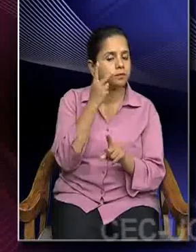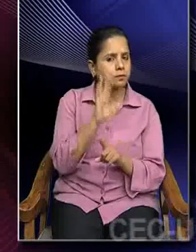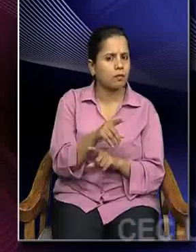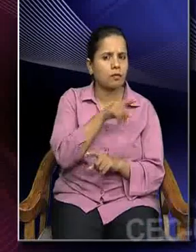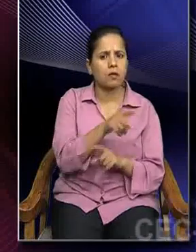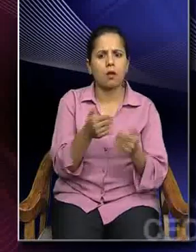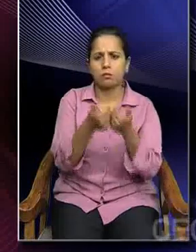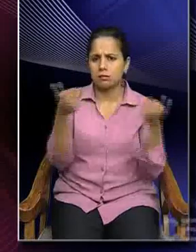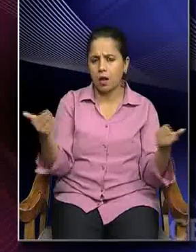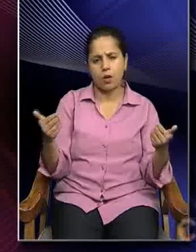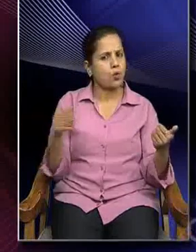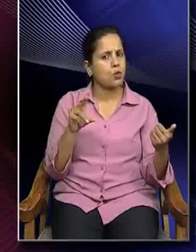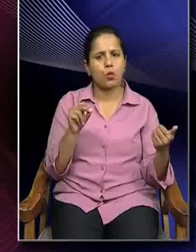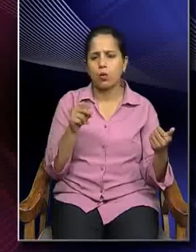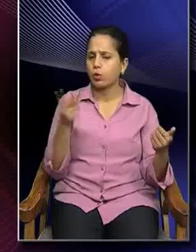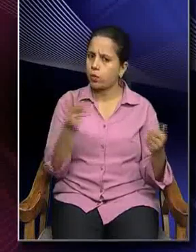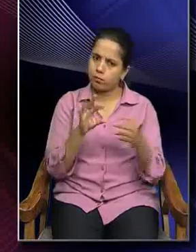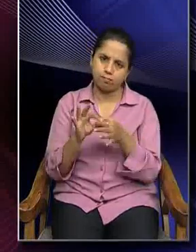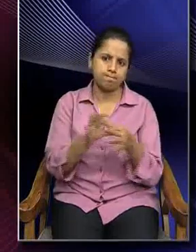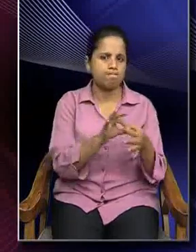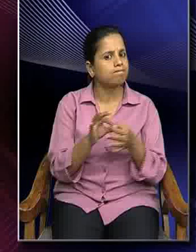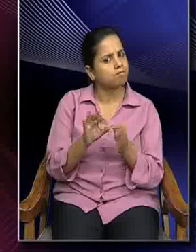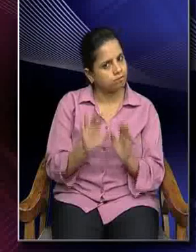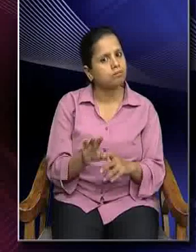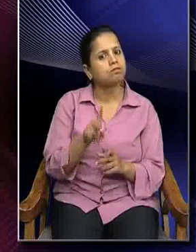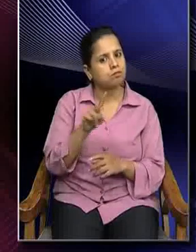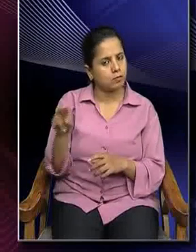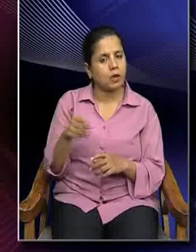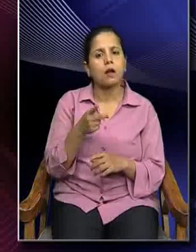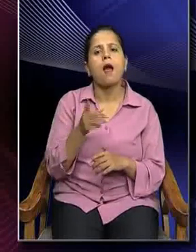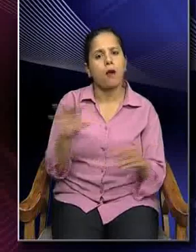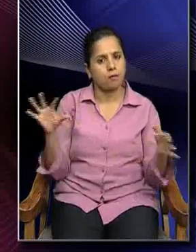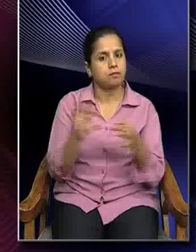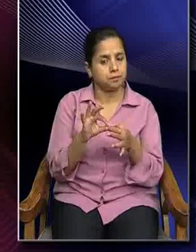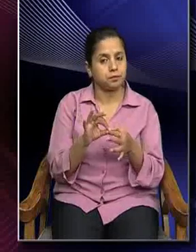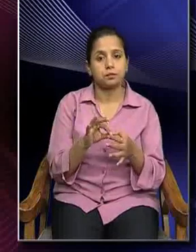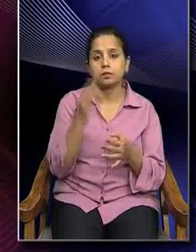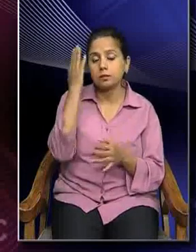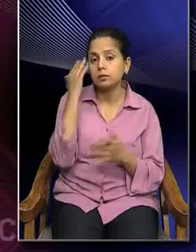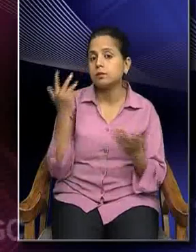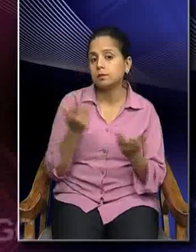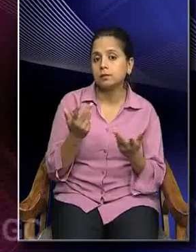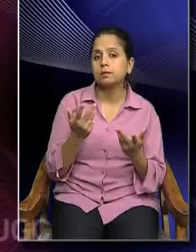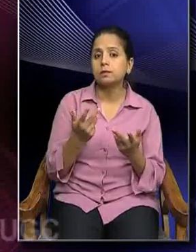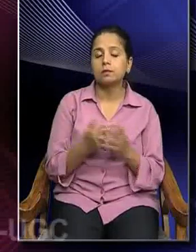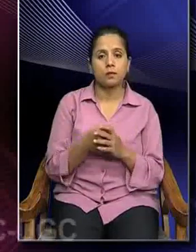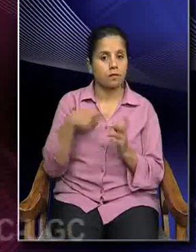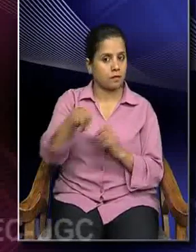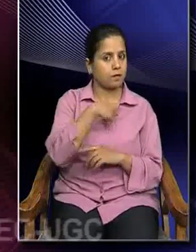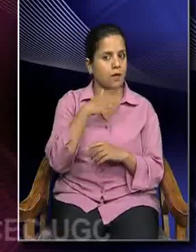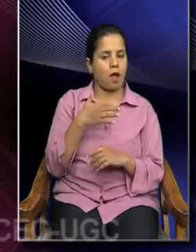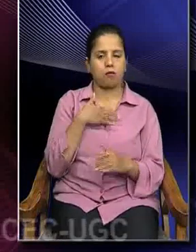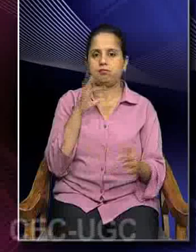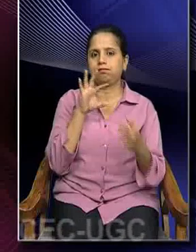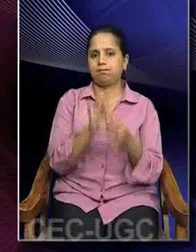part apart. They are related to each other. They are linked because we kind of